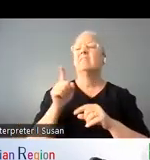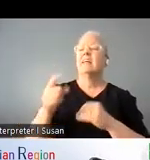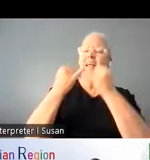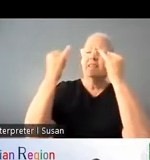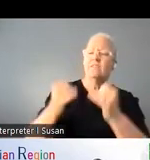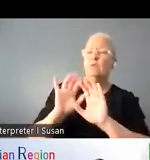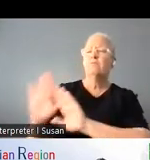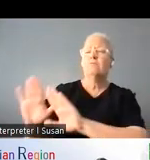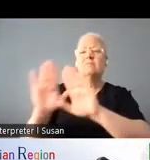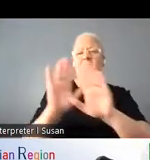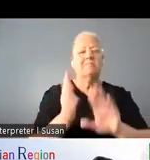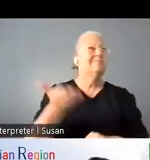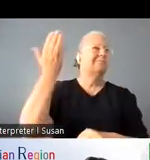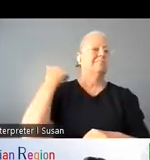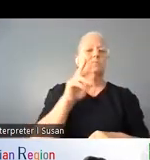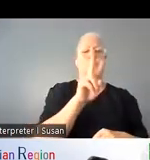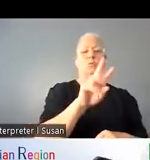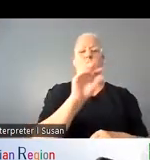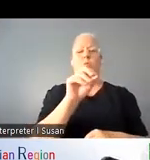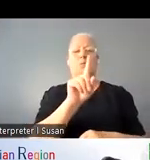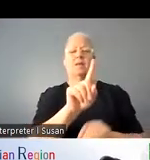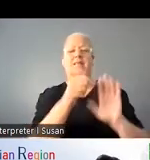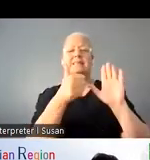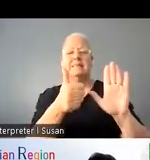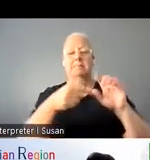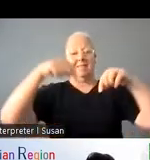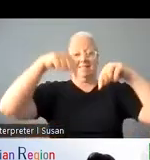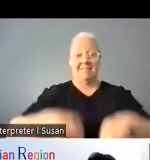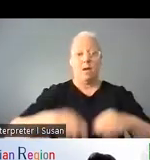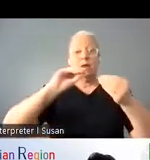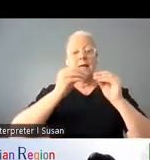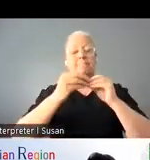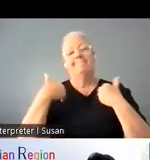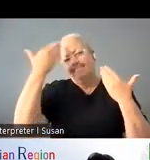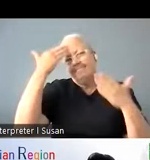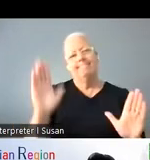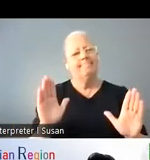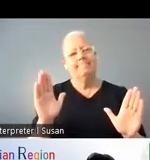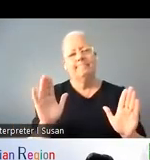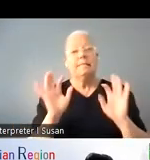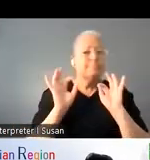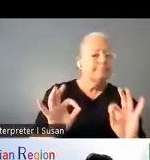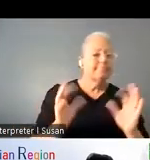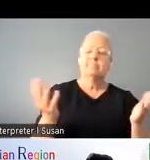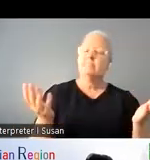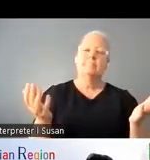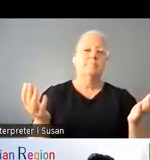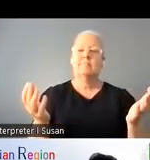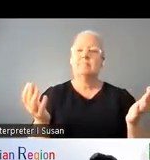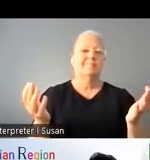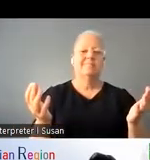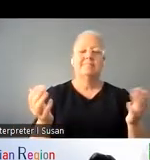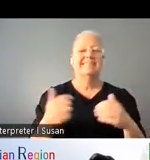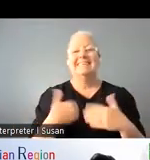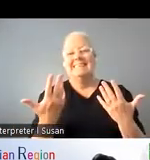really know to be exact the number right now because we don't really have the opportunity to get the